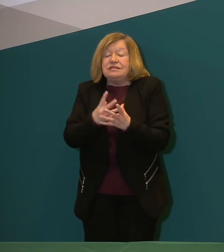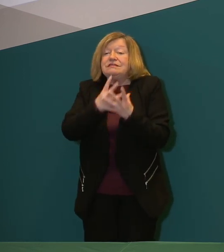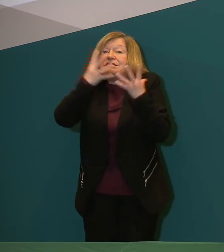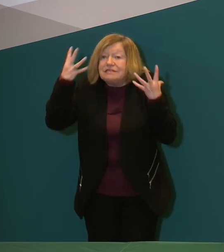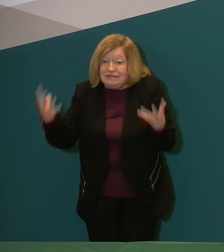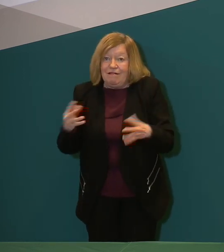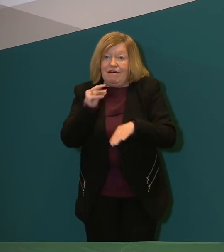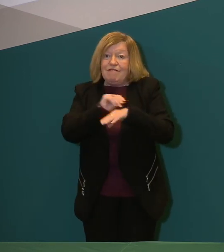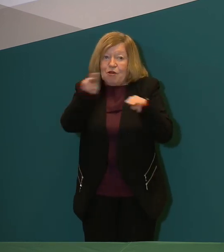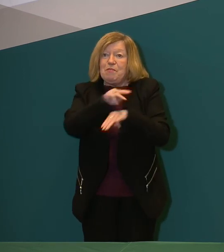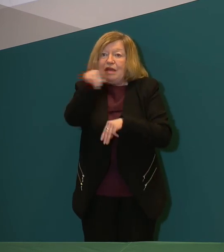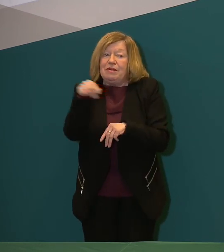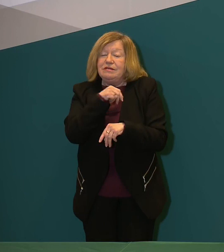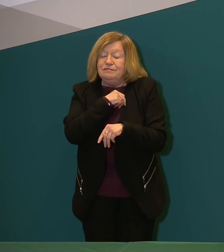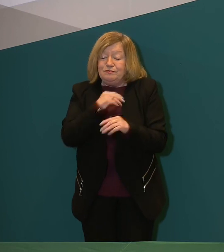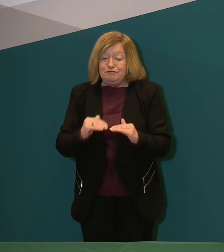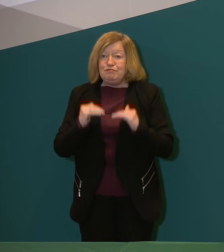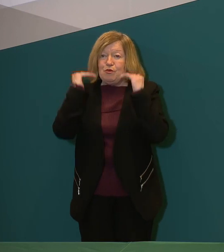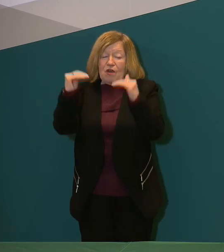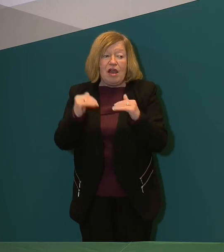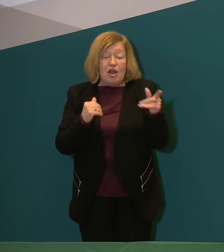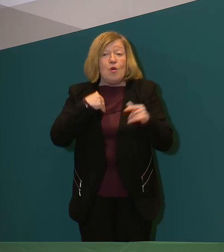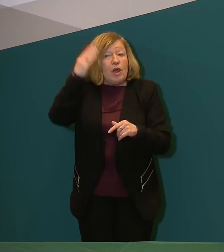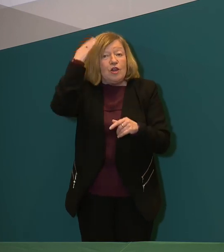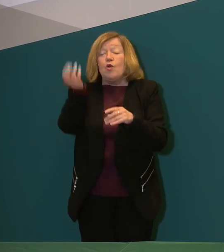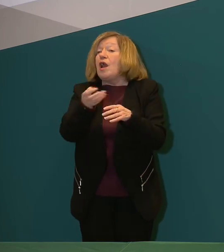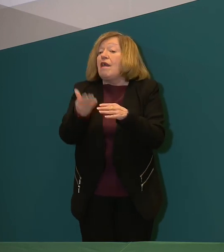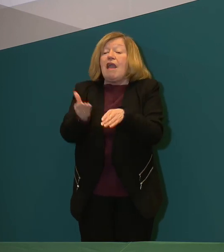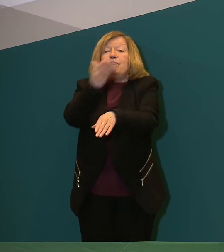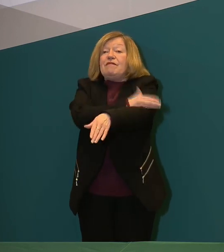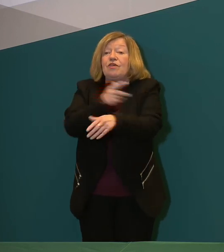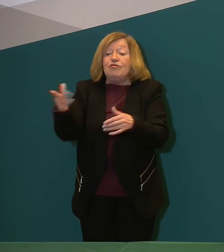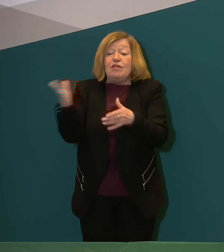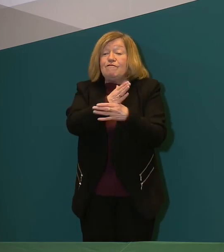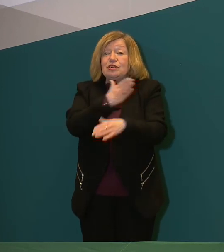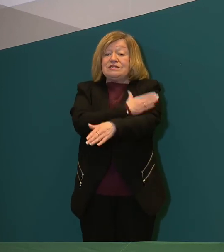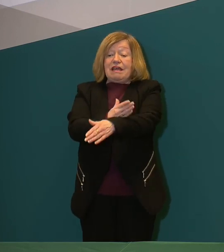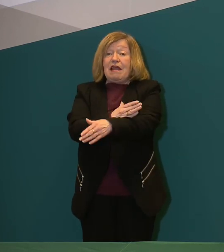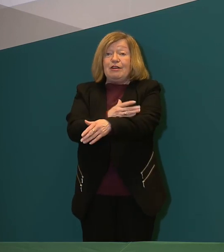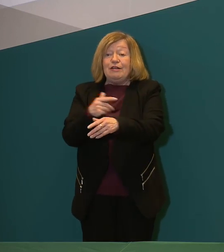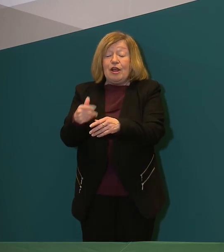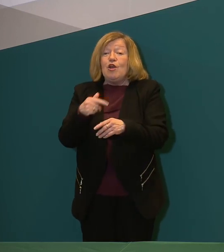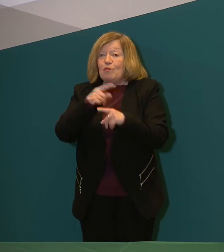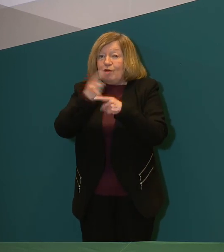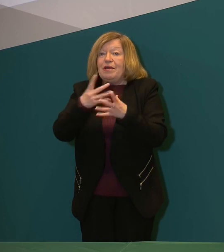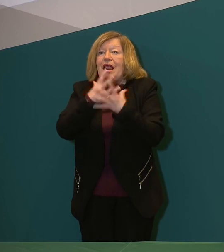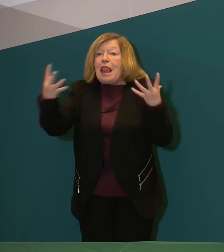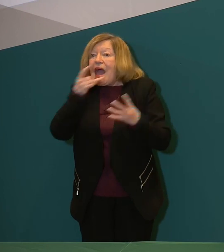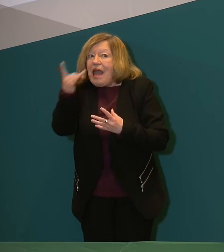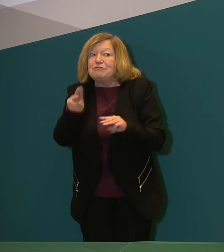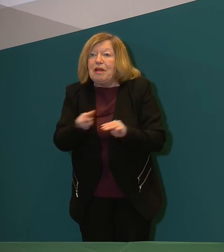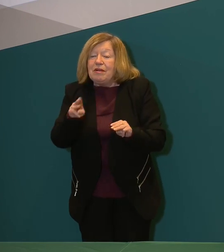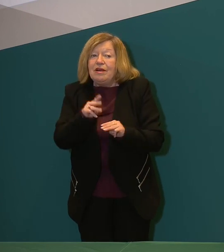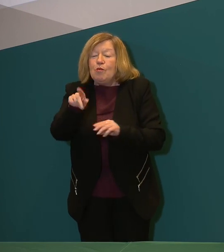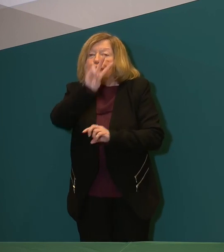amount of people in each of those stages. We knew ever before we asked for the first set of those stages that that would be a substantial ask, that